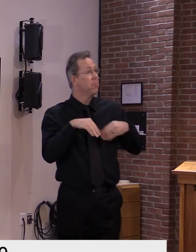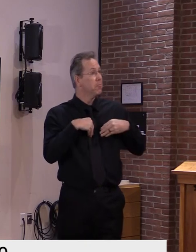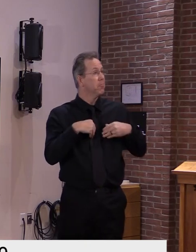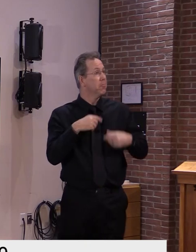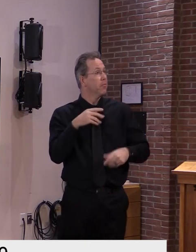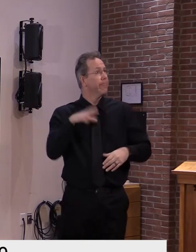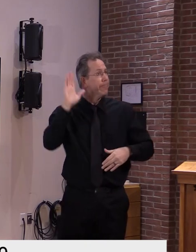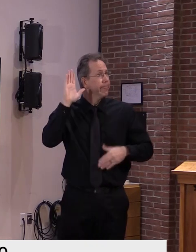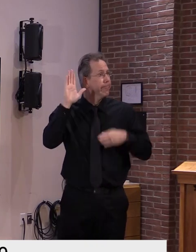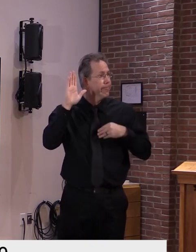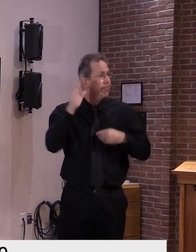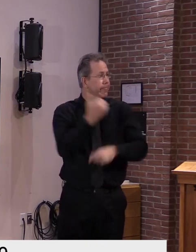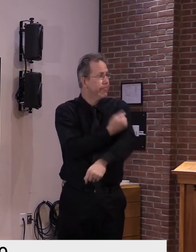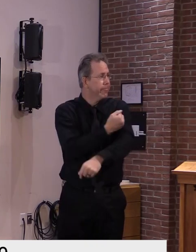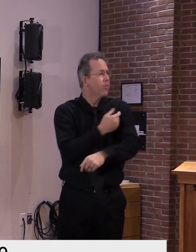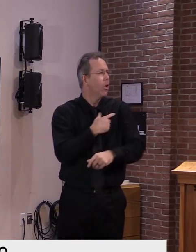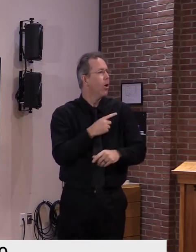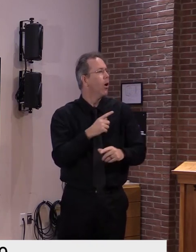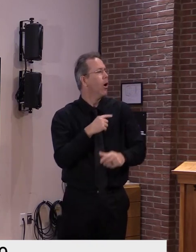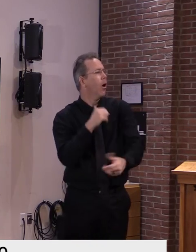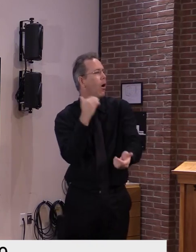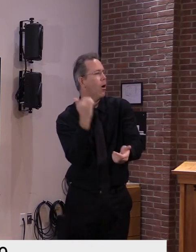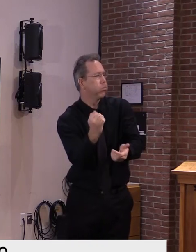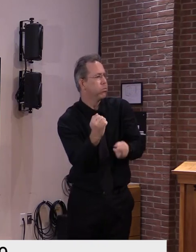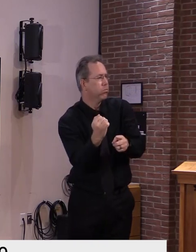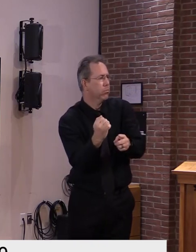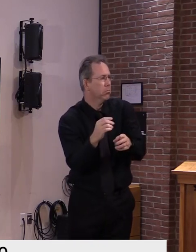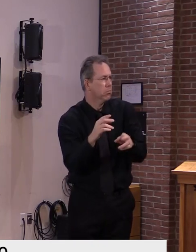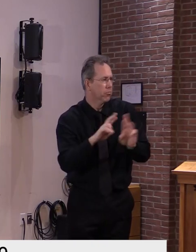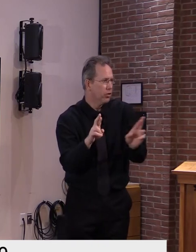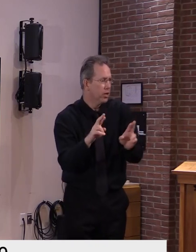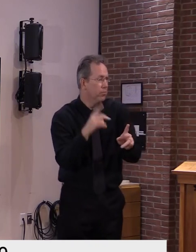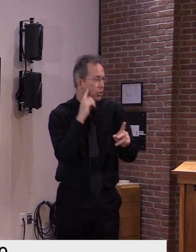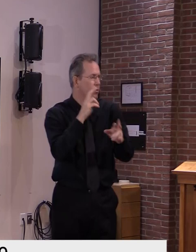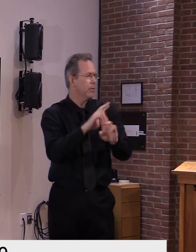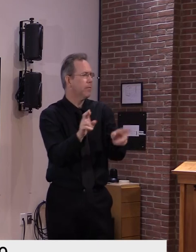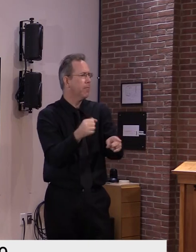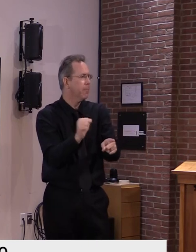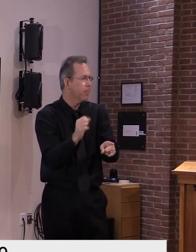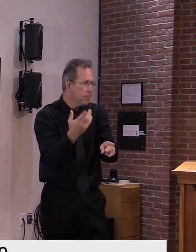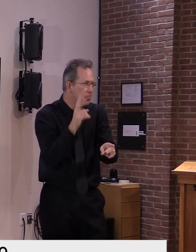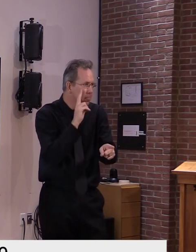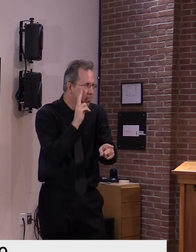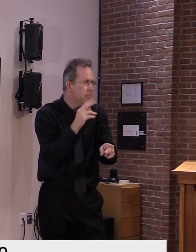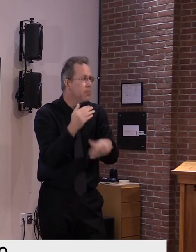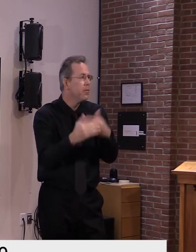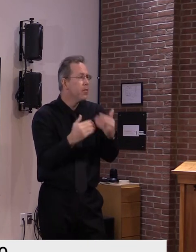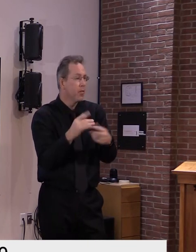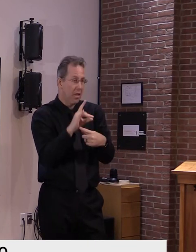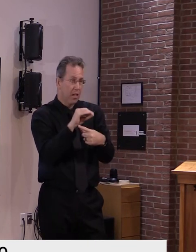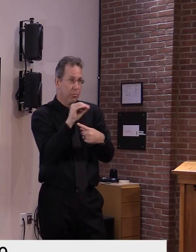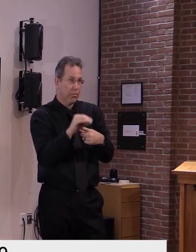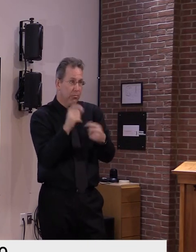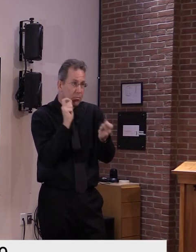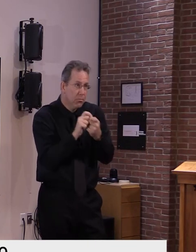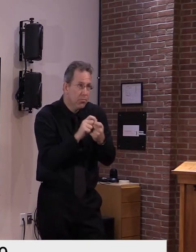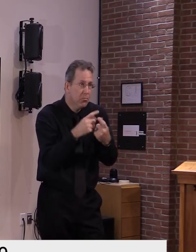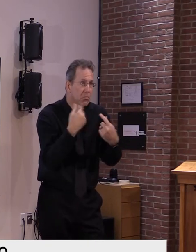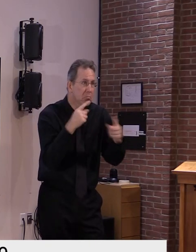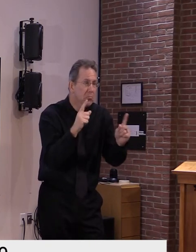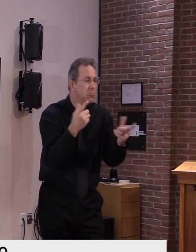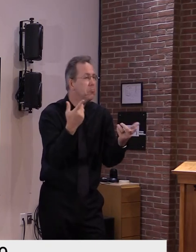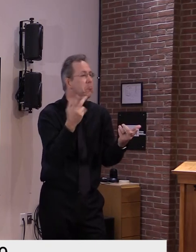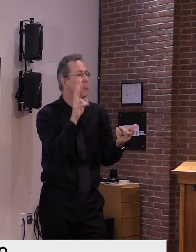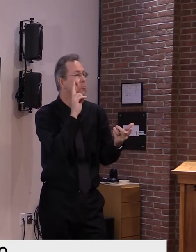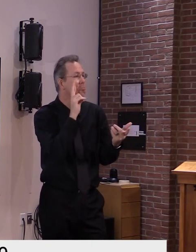opportunity to have an immune response that's robust. So there's no measurement being done